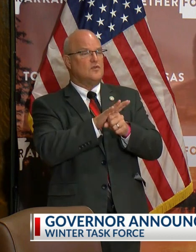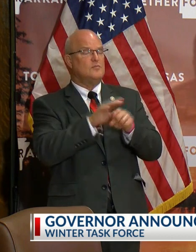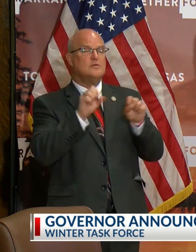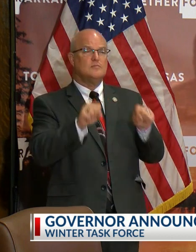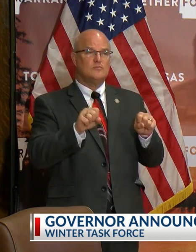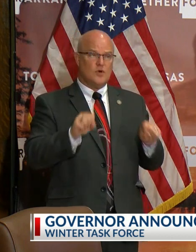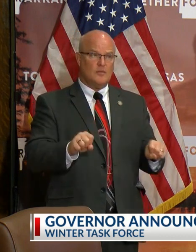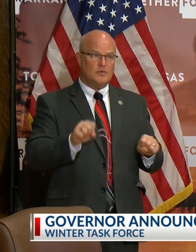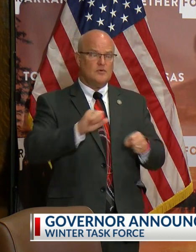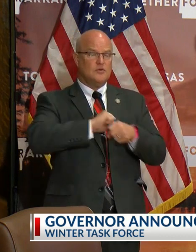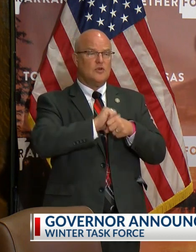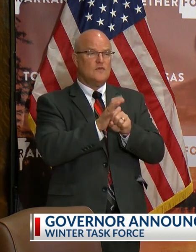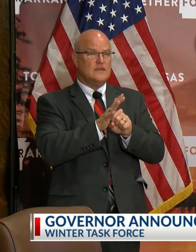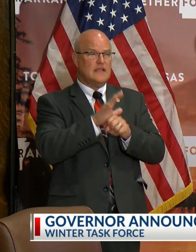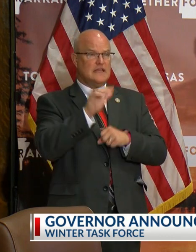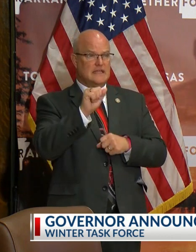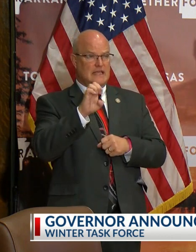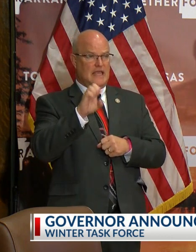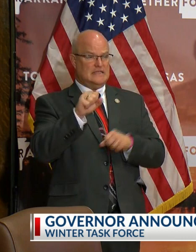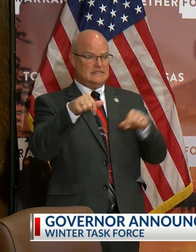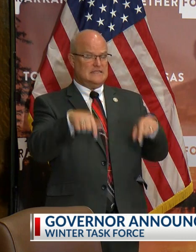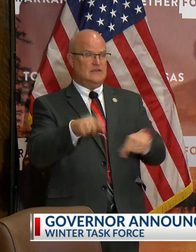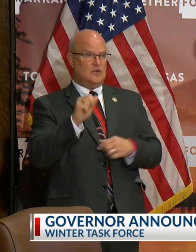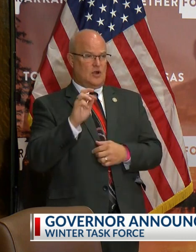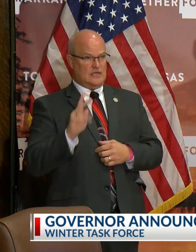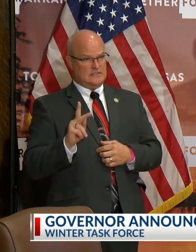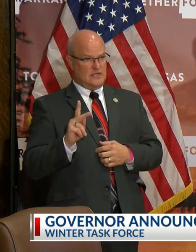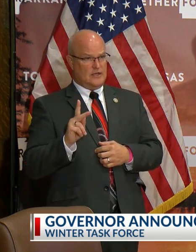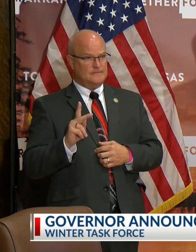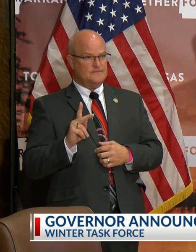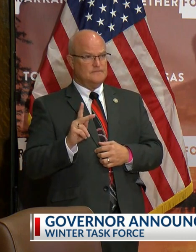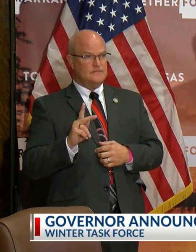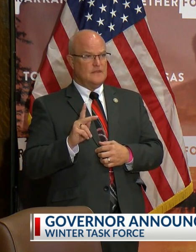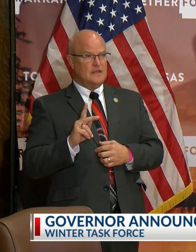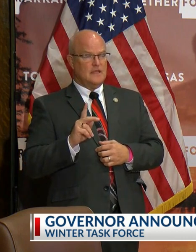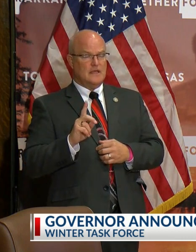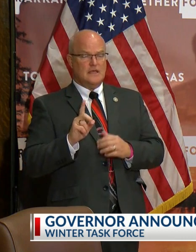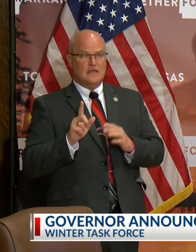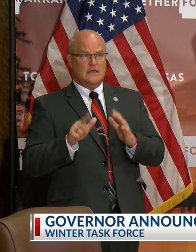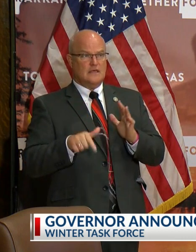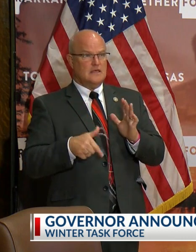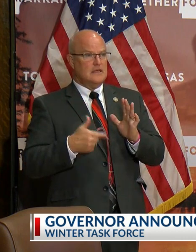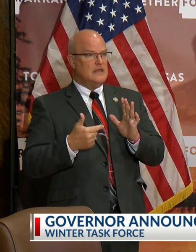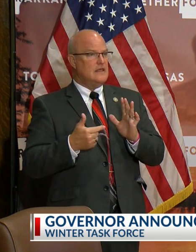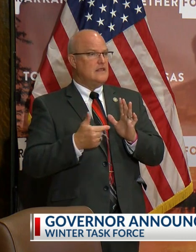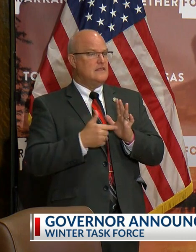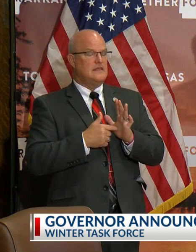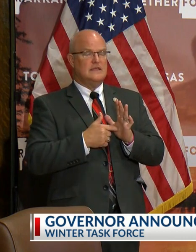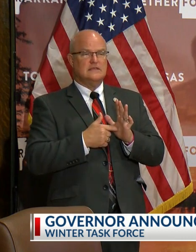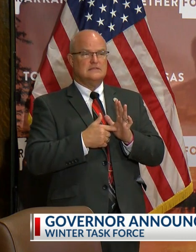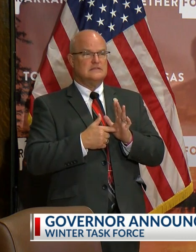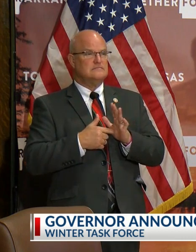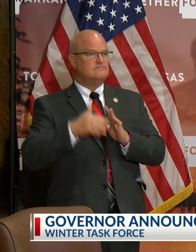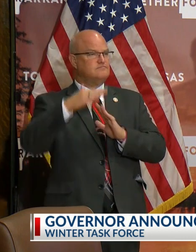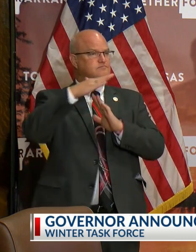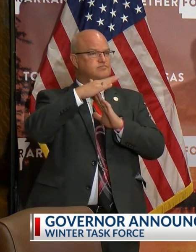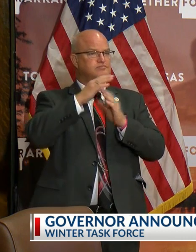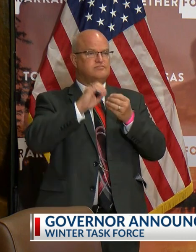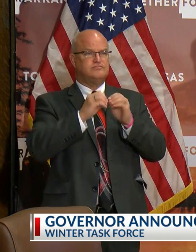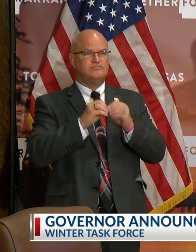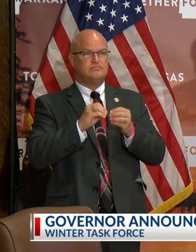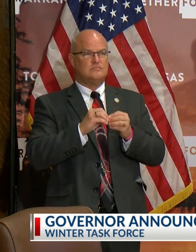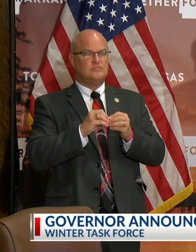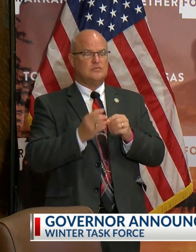probable COVID-19 cases in Arkansas. This is a record number. We have an